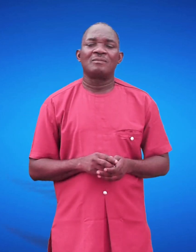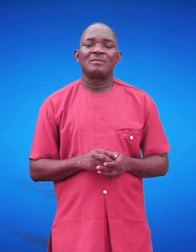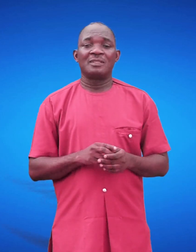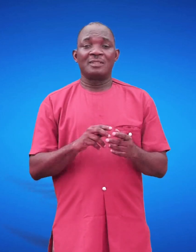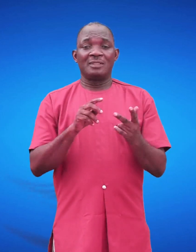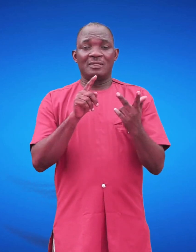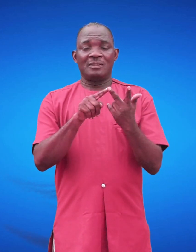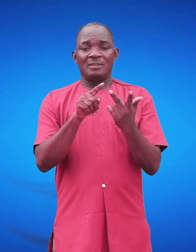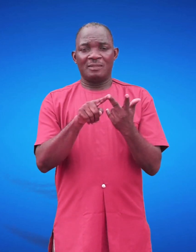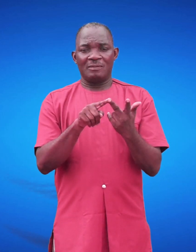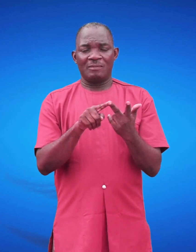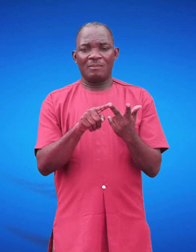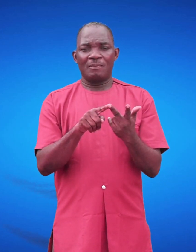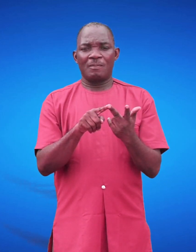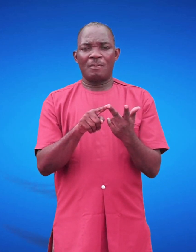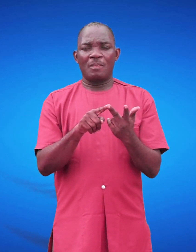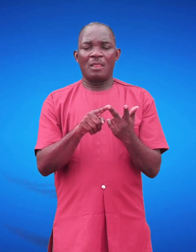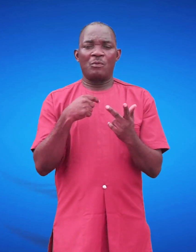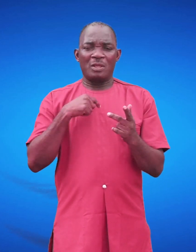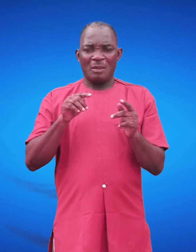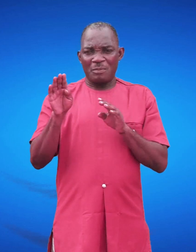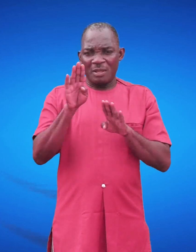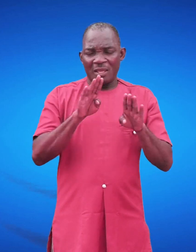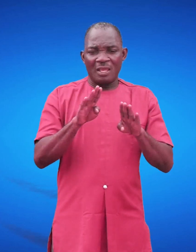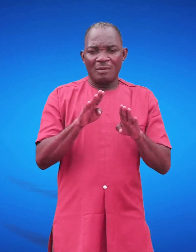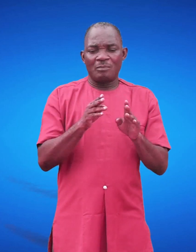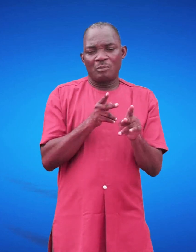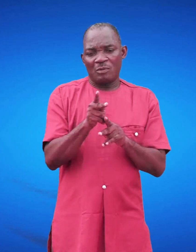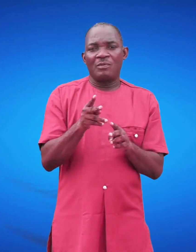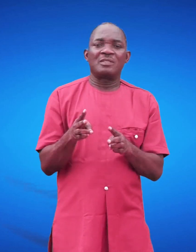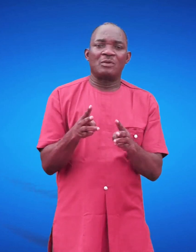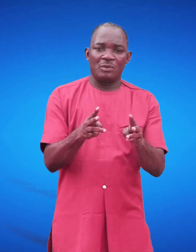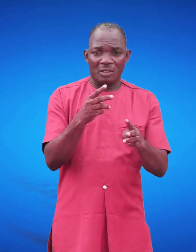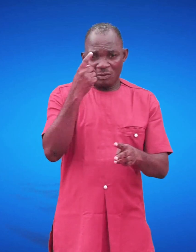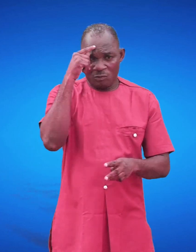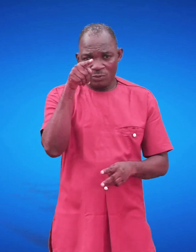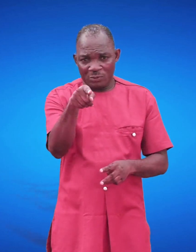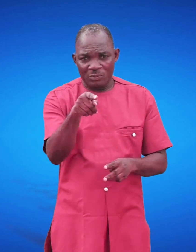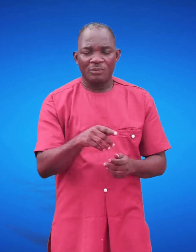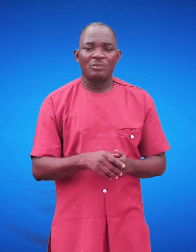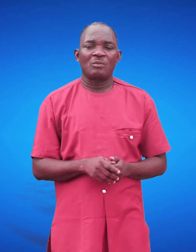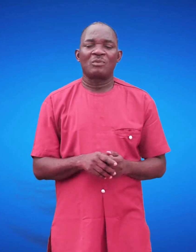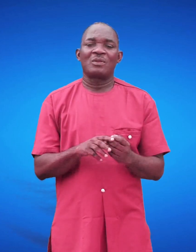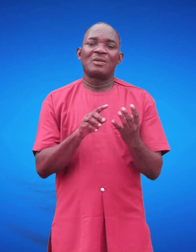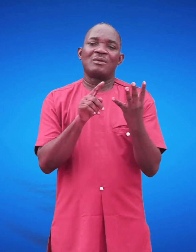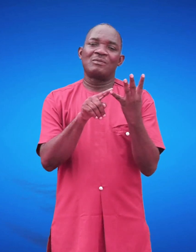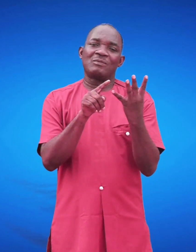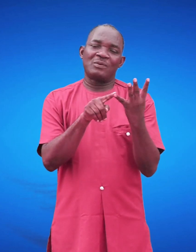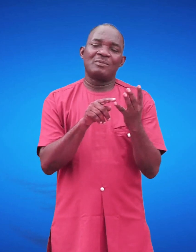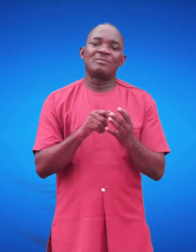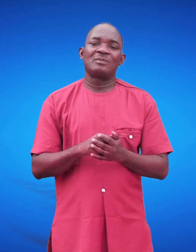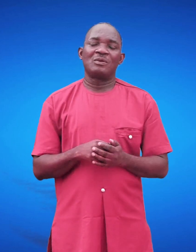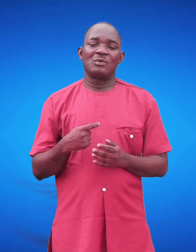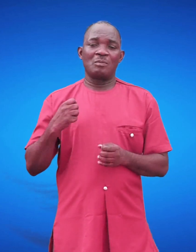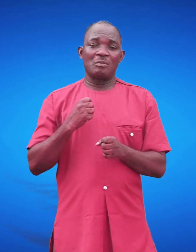3. Behave professionally. 4. Make sure